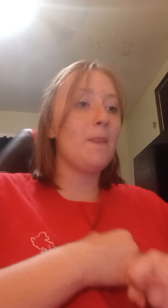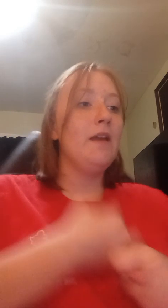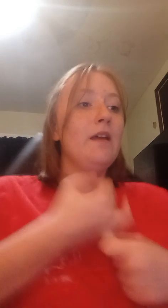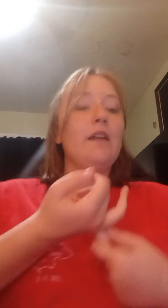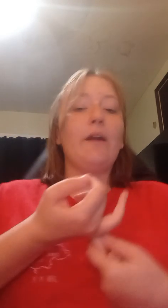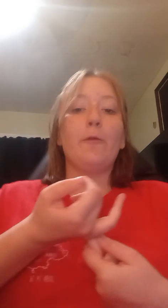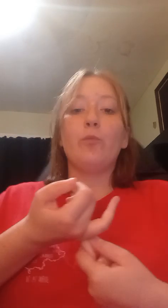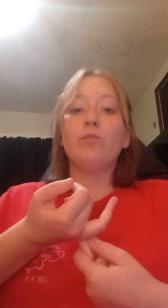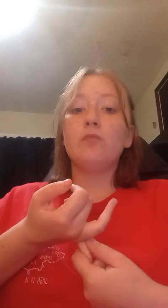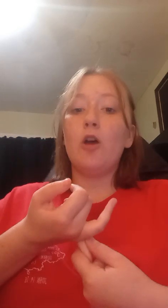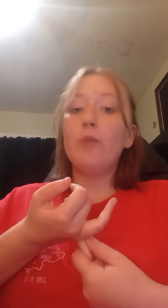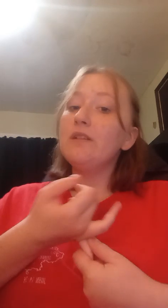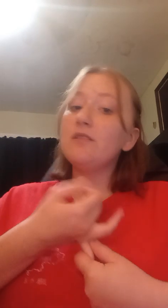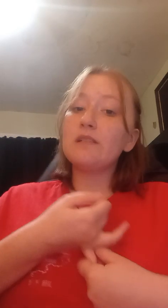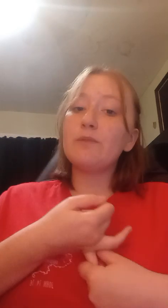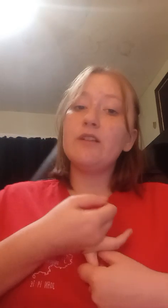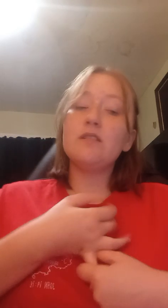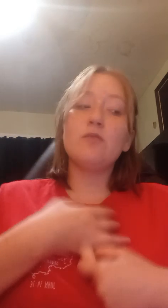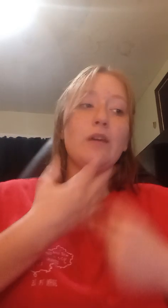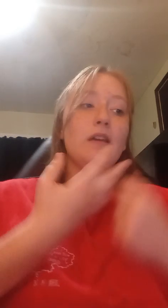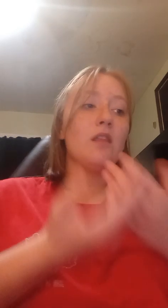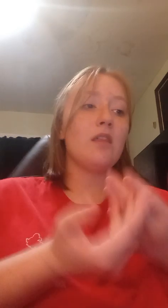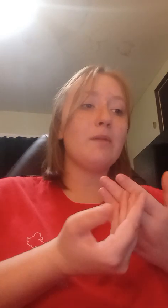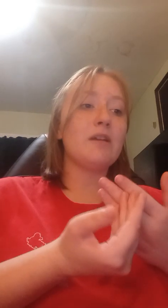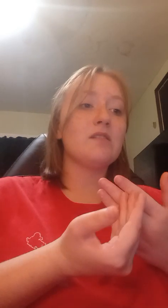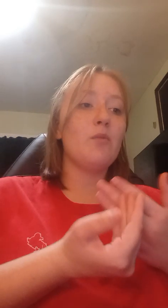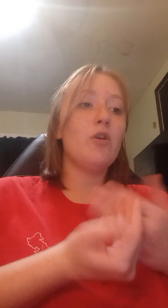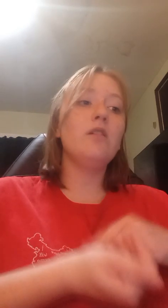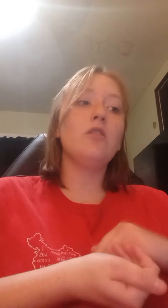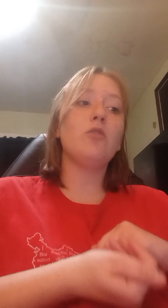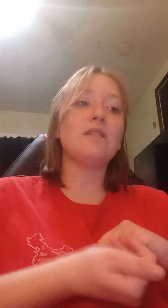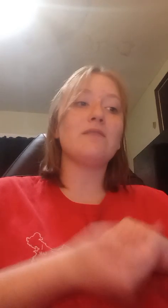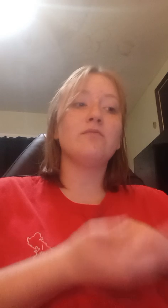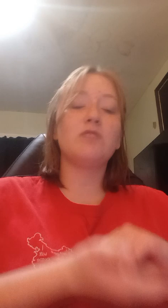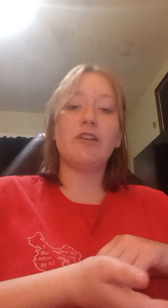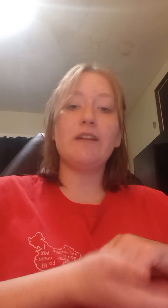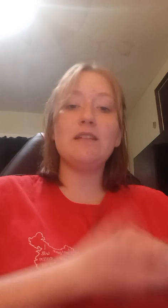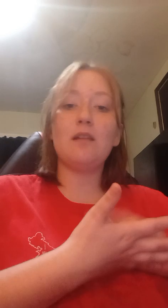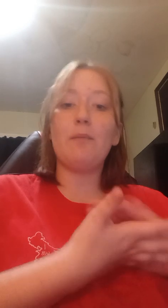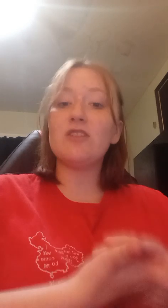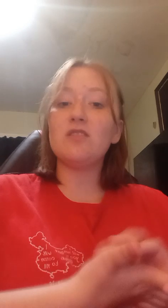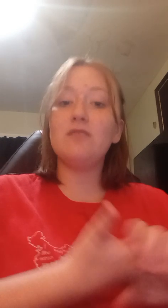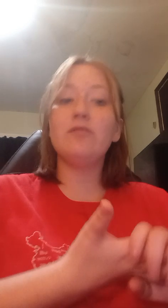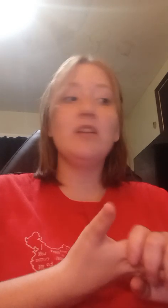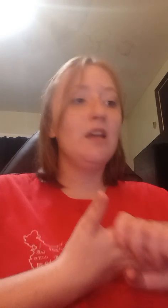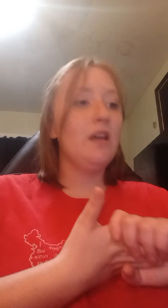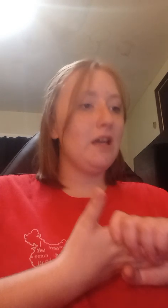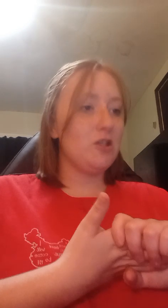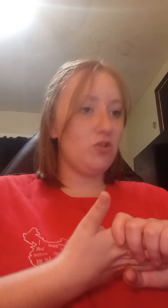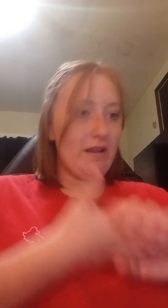Now, openness to experience, we think about someone who is curious, imaginative, and tries new